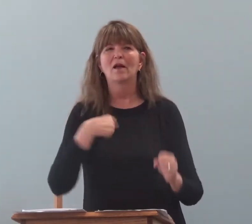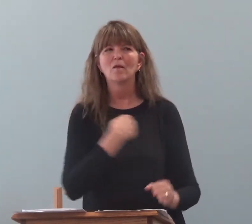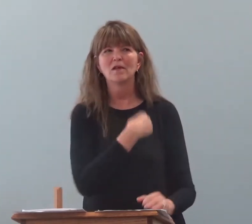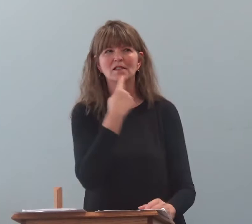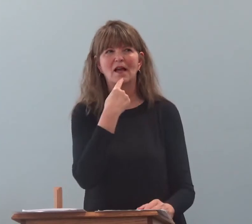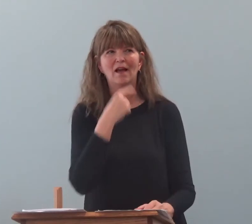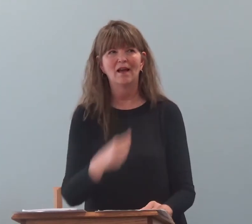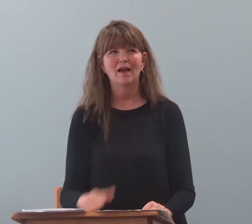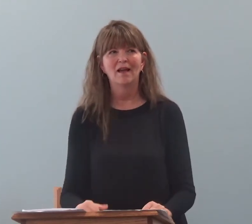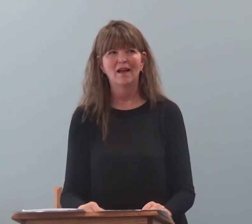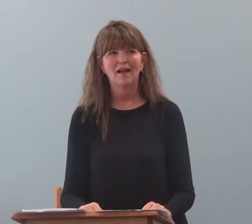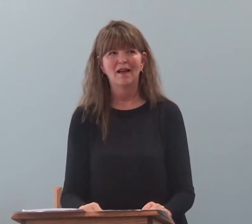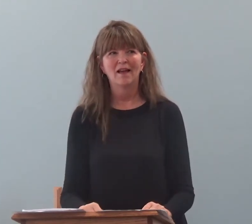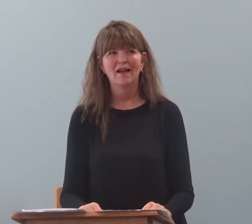Or, if we could say,